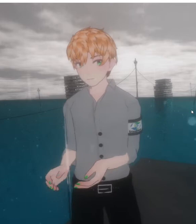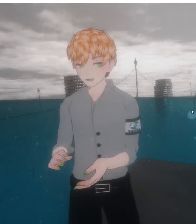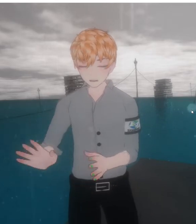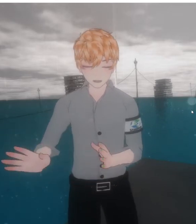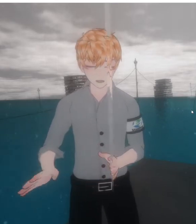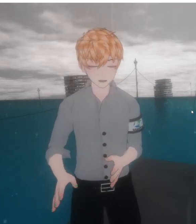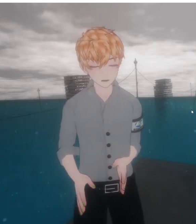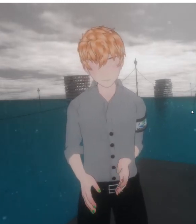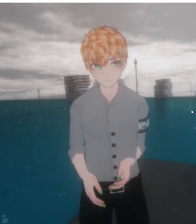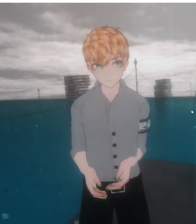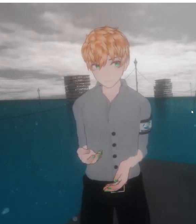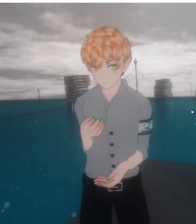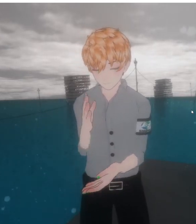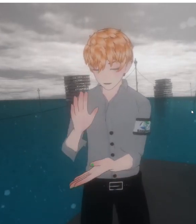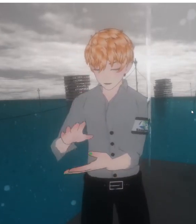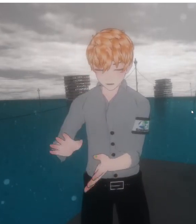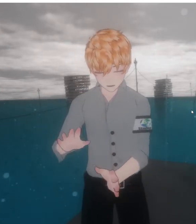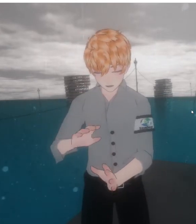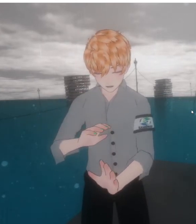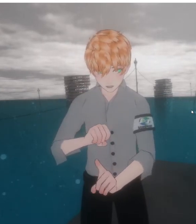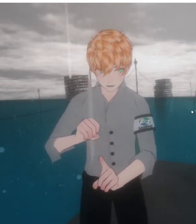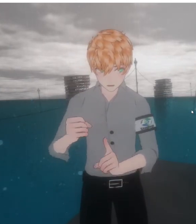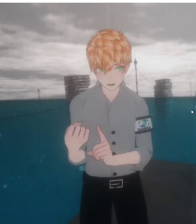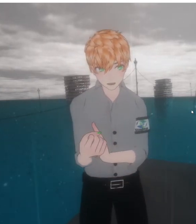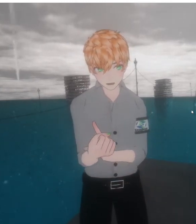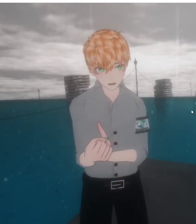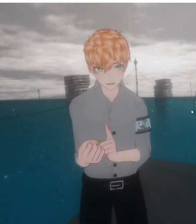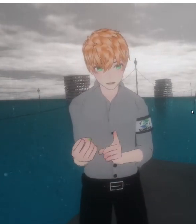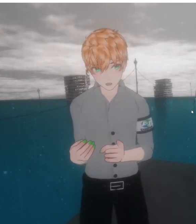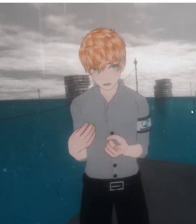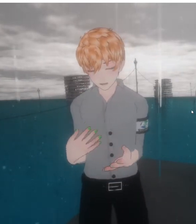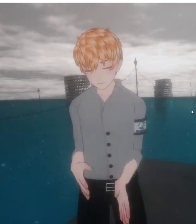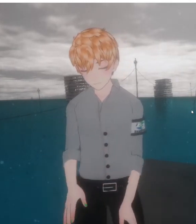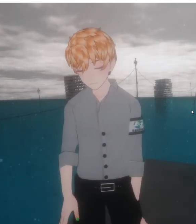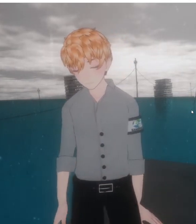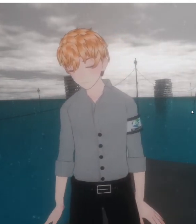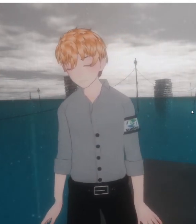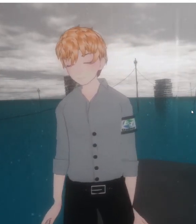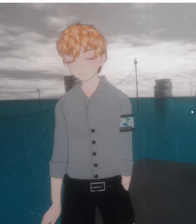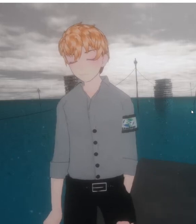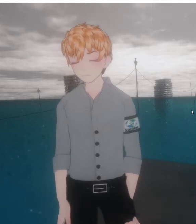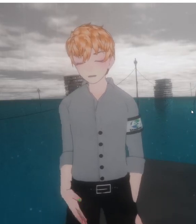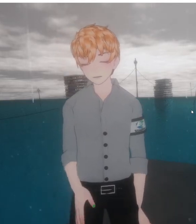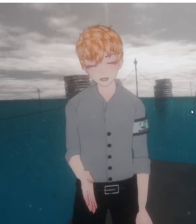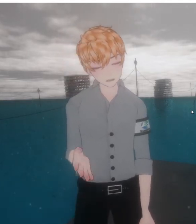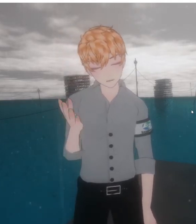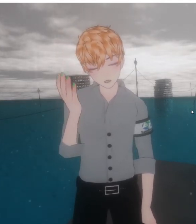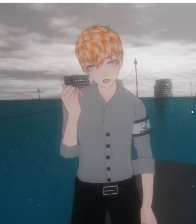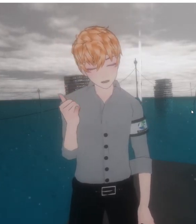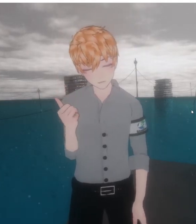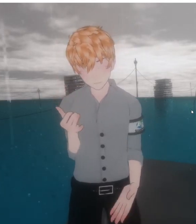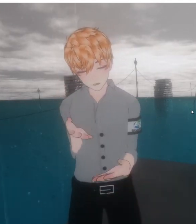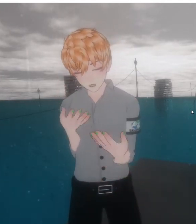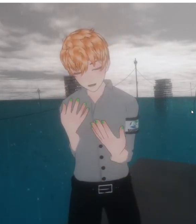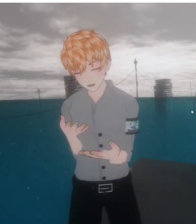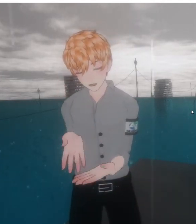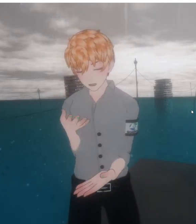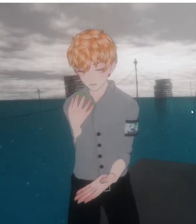not great. It's a bad. I think it did bad situation. It's a bad situation. Well, why is it bad? Why